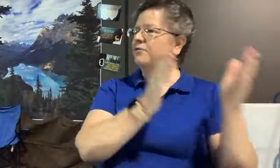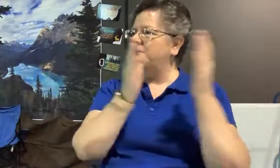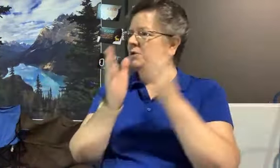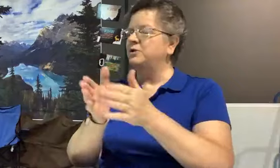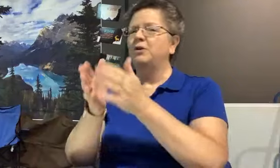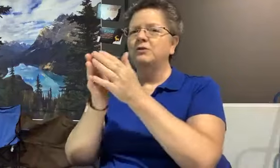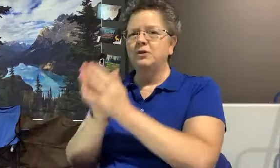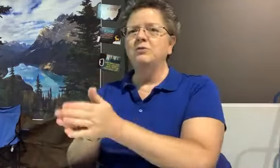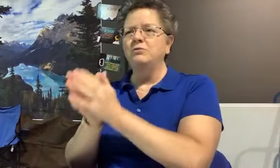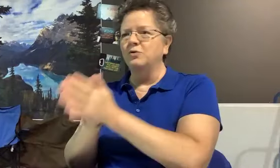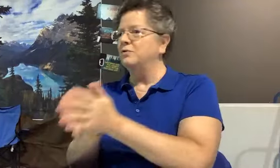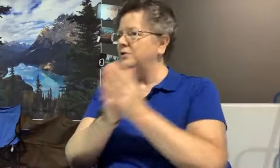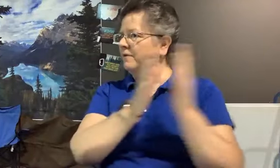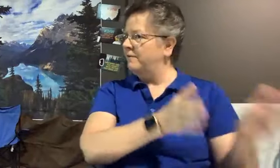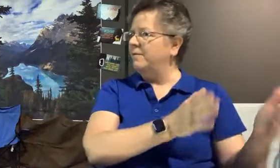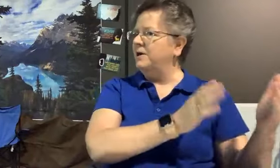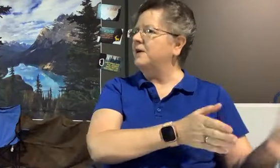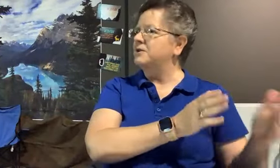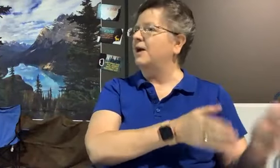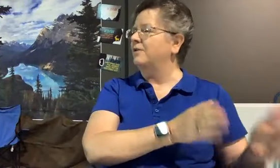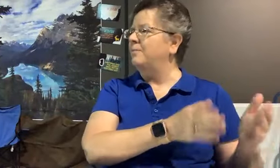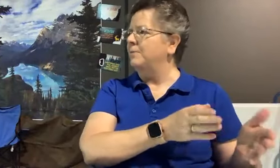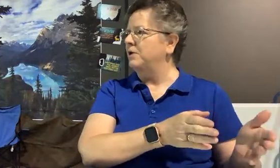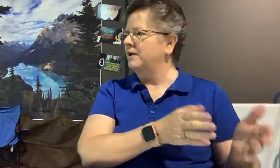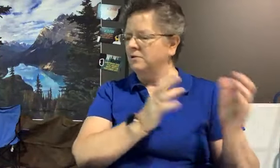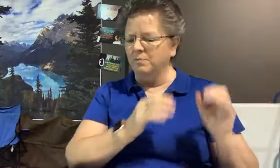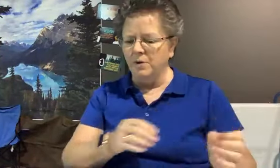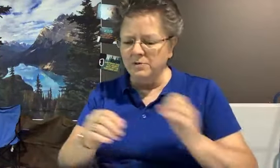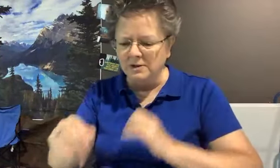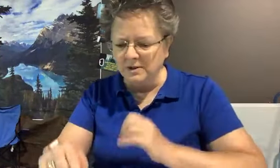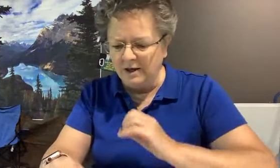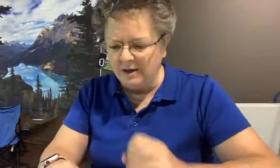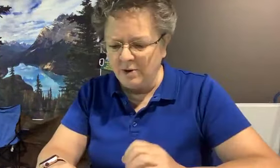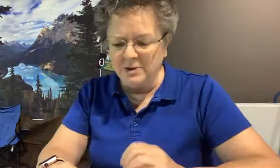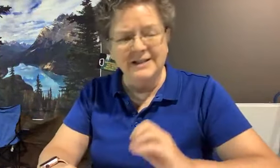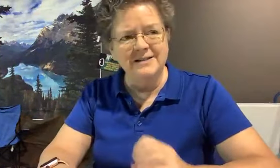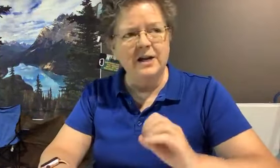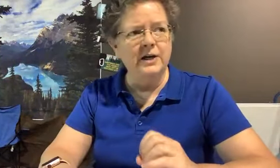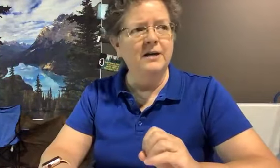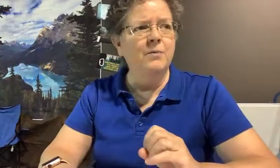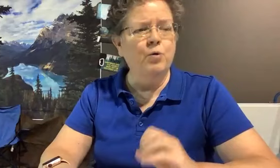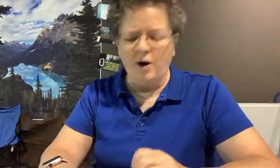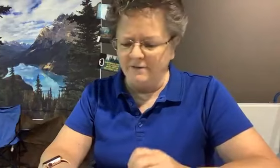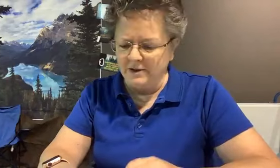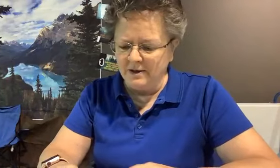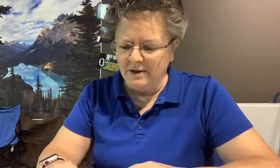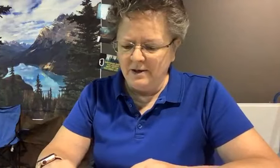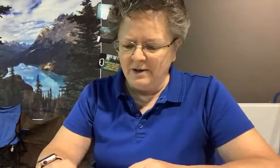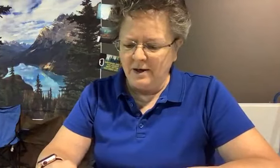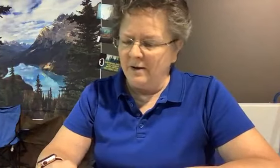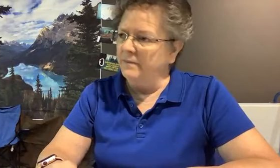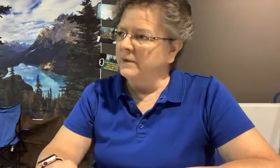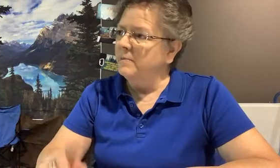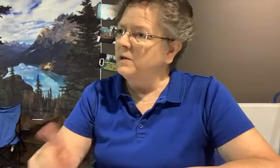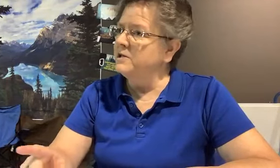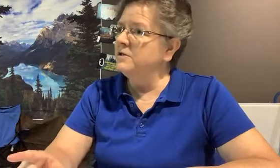they returned to Jerusalem from the exile in Babylon. So post-exilic prophet. But he wasn't